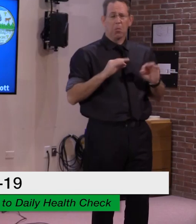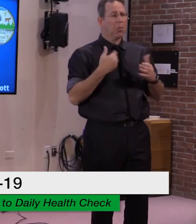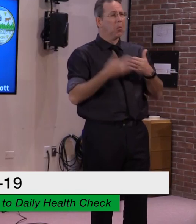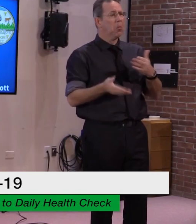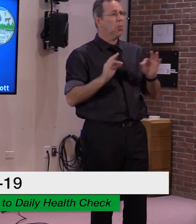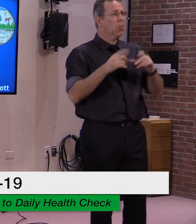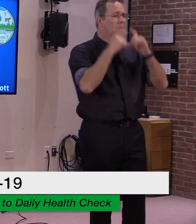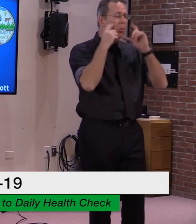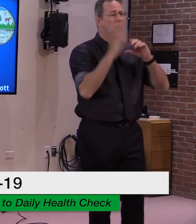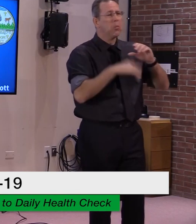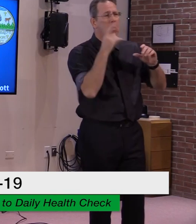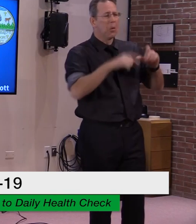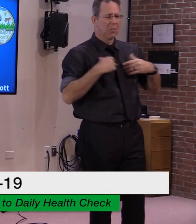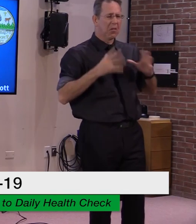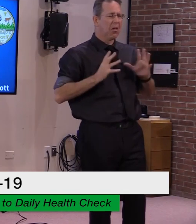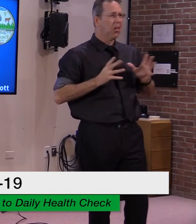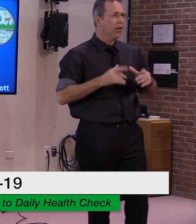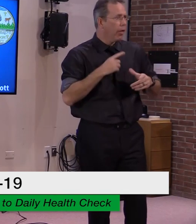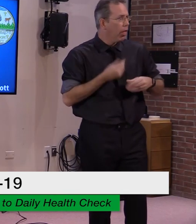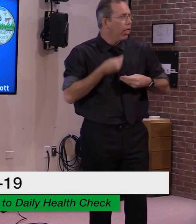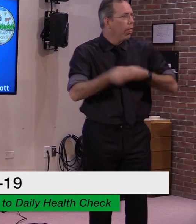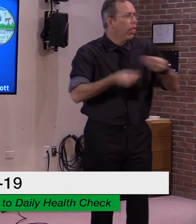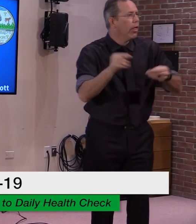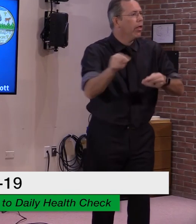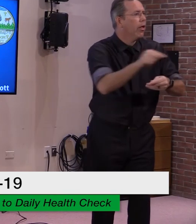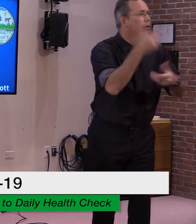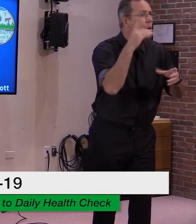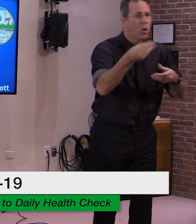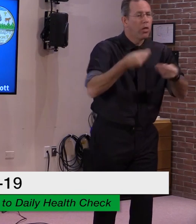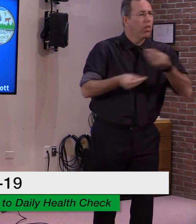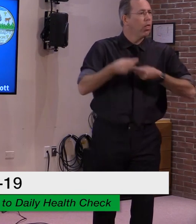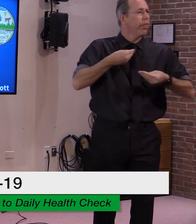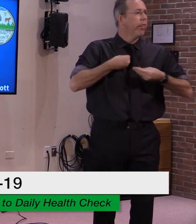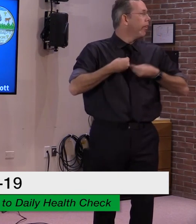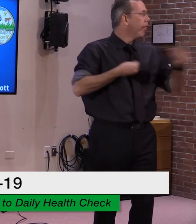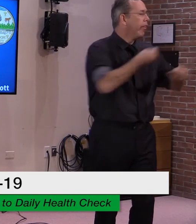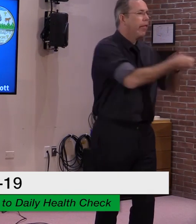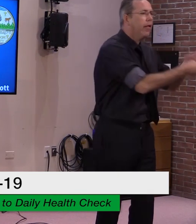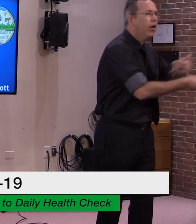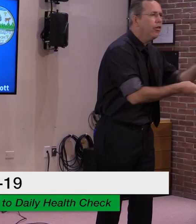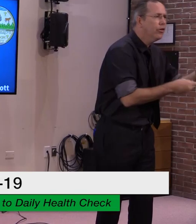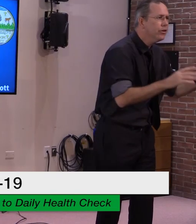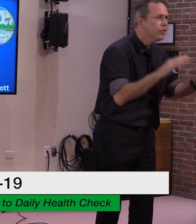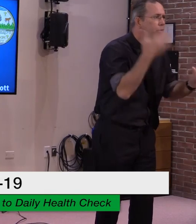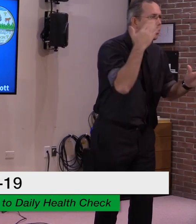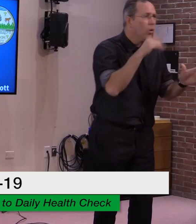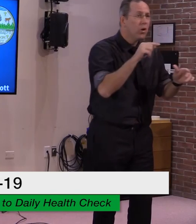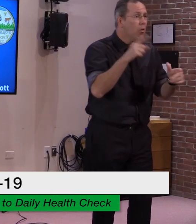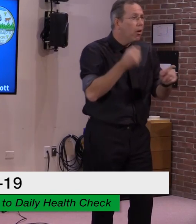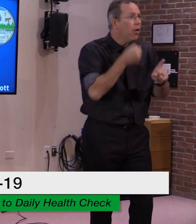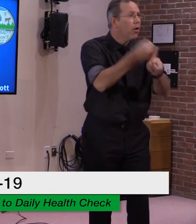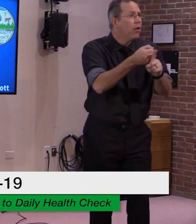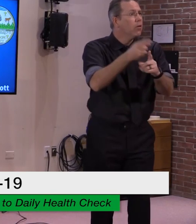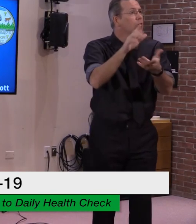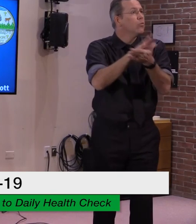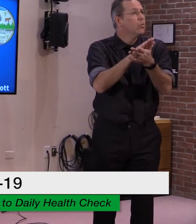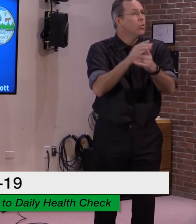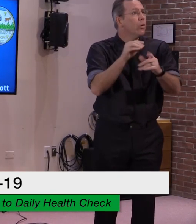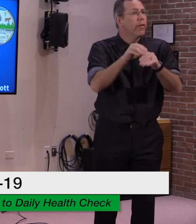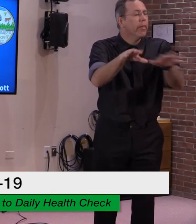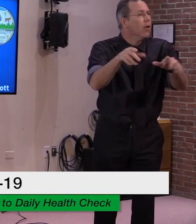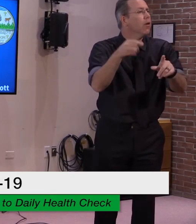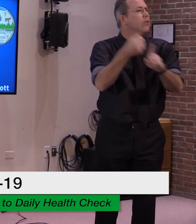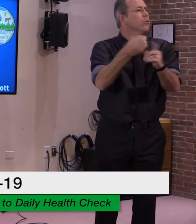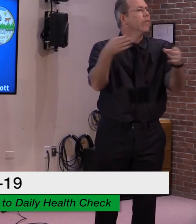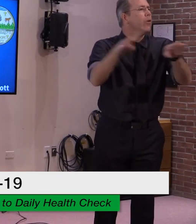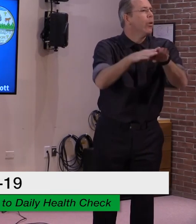a nursing home outbreak or the one who pushes an entire school to remote learning and with enough of these